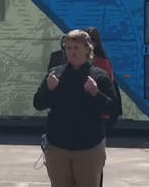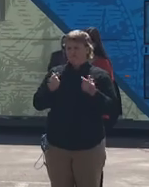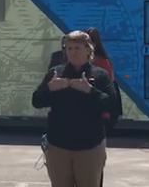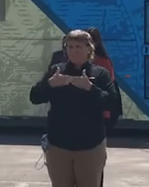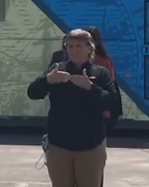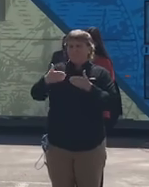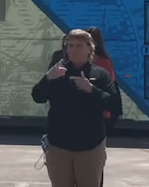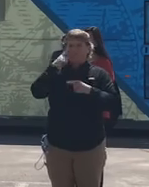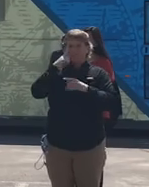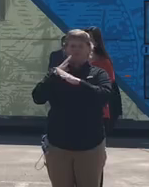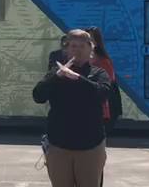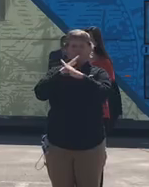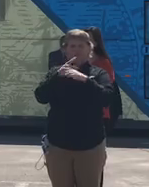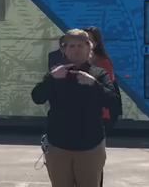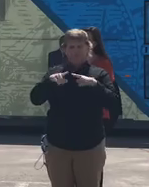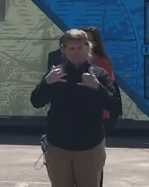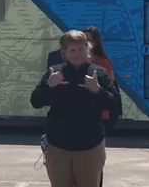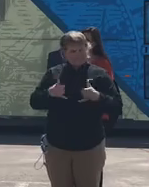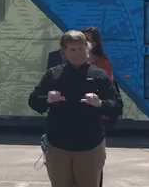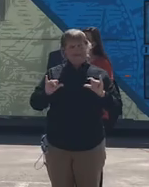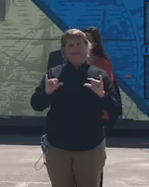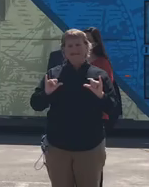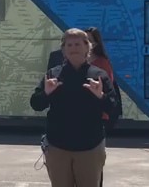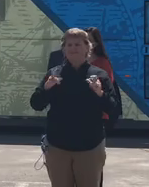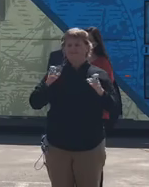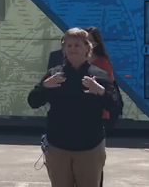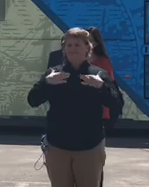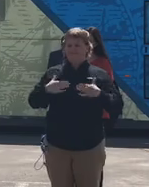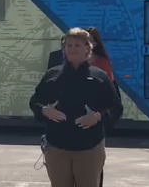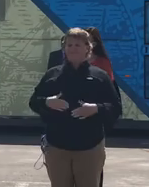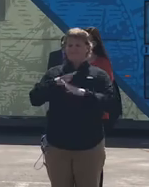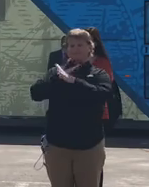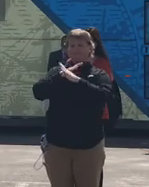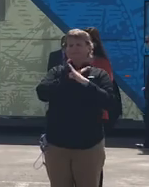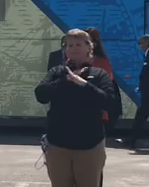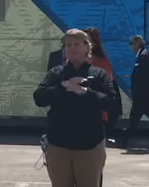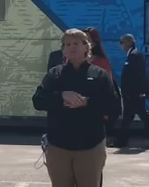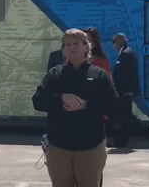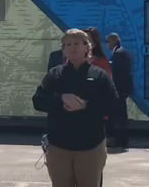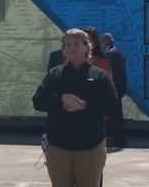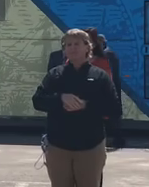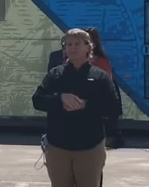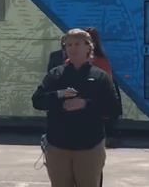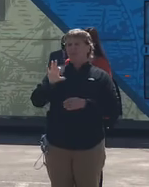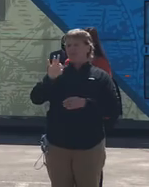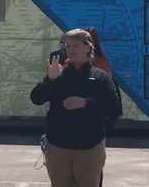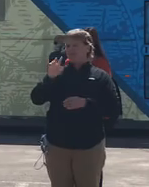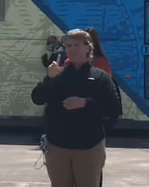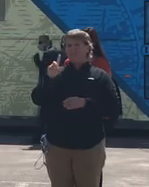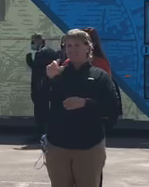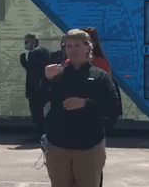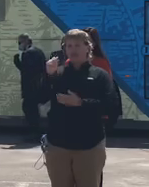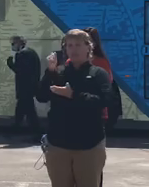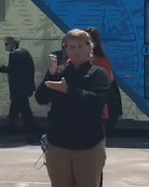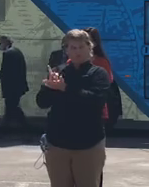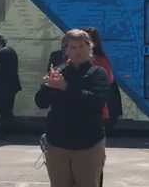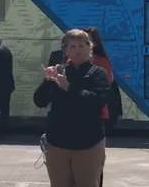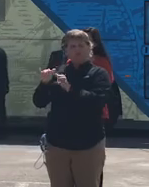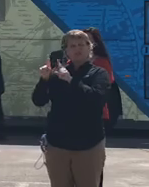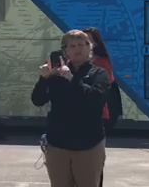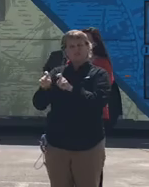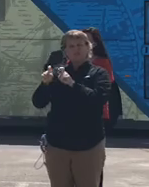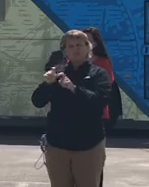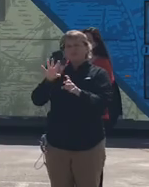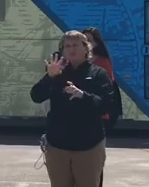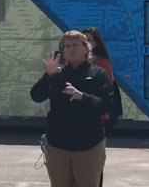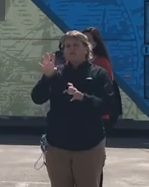assumption. So the FDA-approved test that Florida has acquired, we have 200,000 and we have more on the way. But